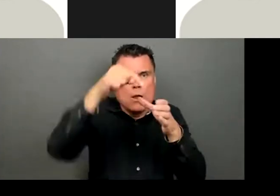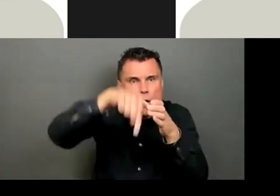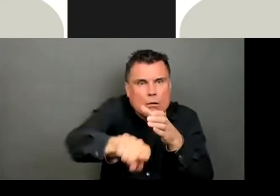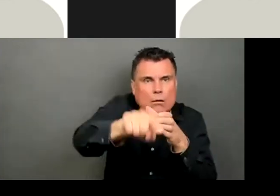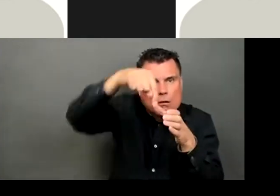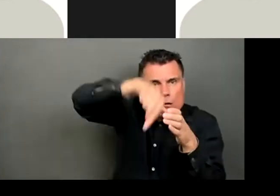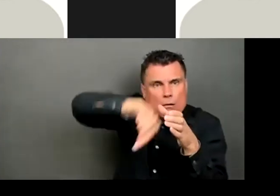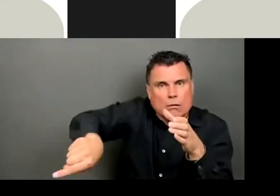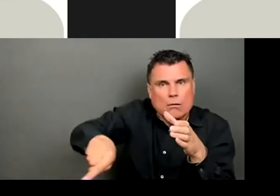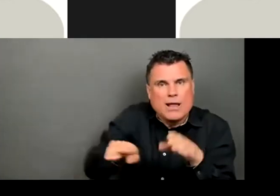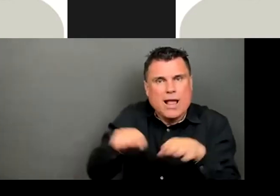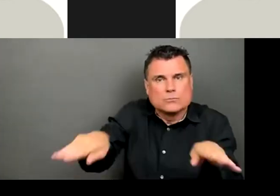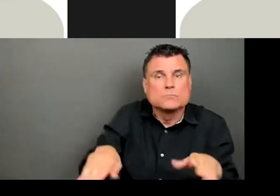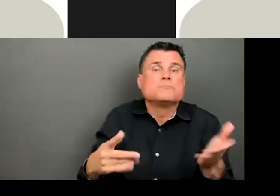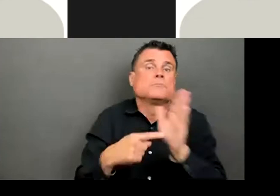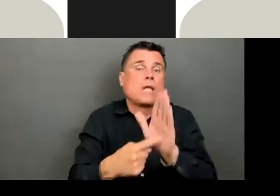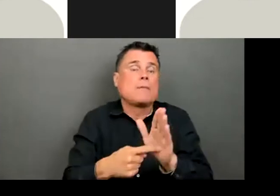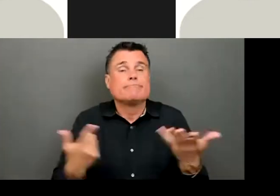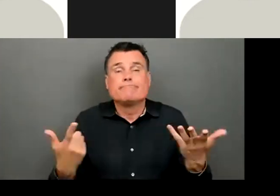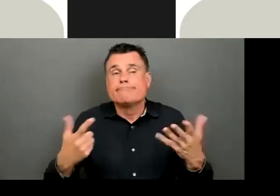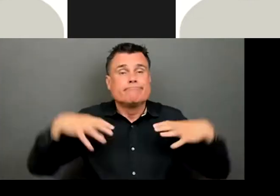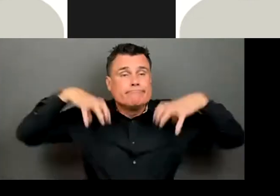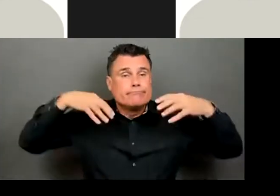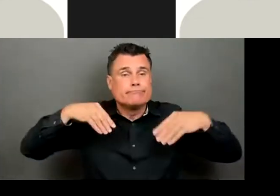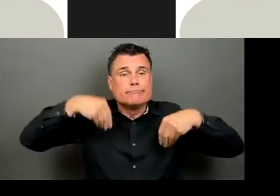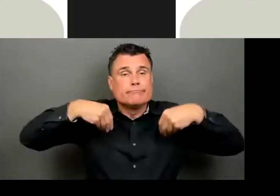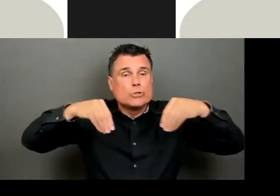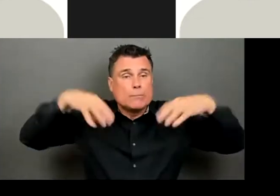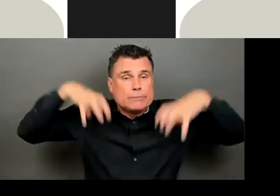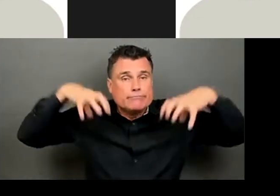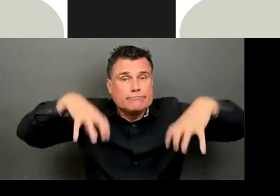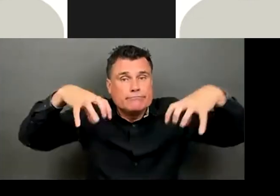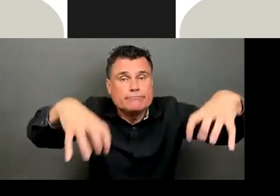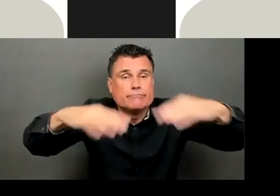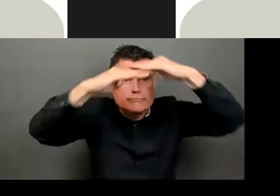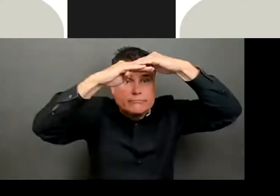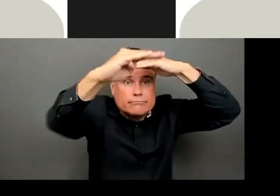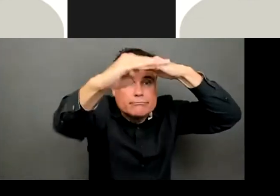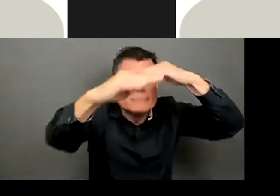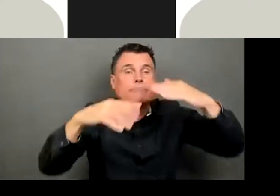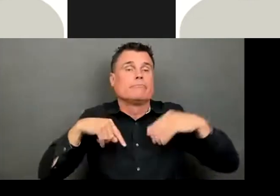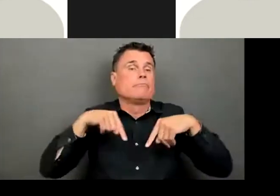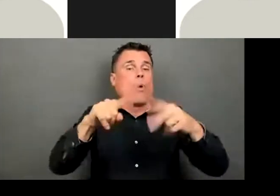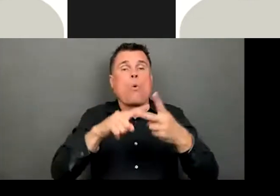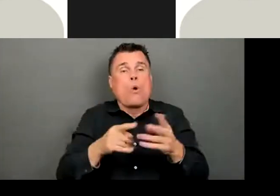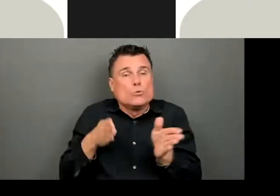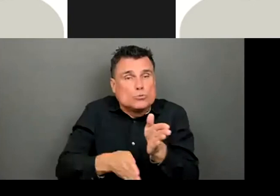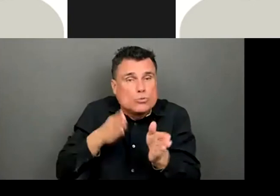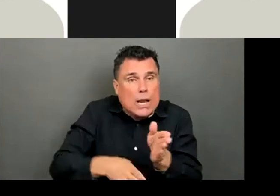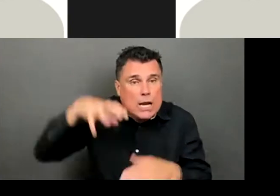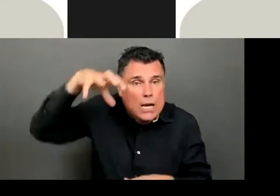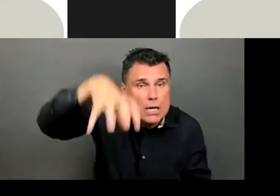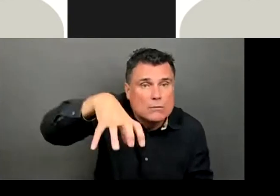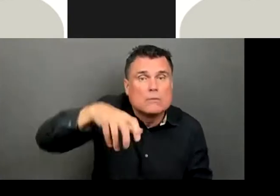malls, the airports, railway stations has to install or basically adopt an indoor positioning system where